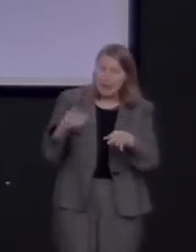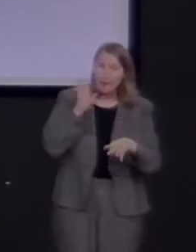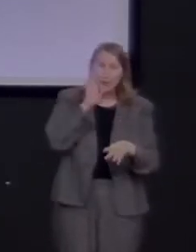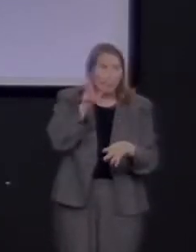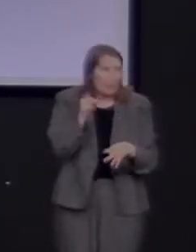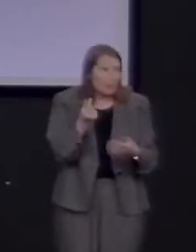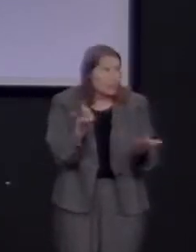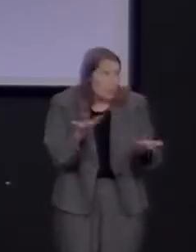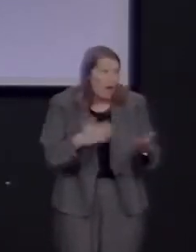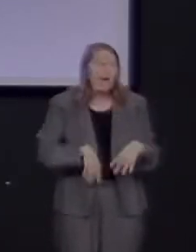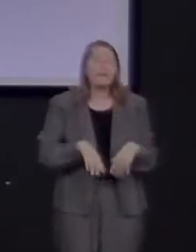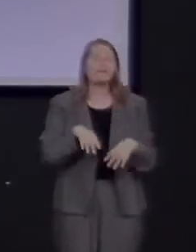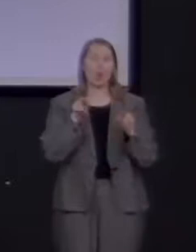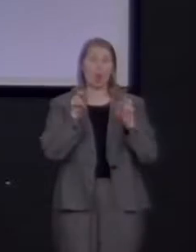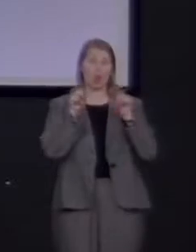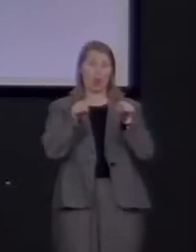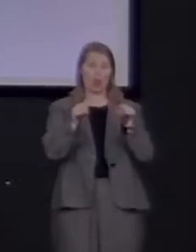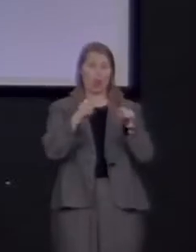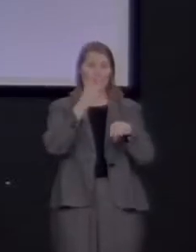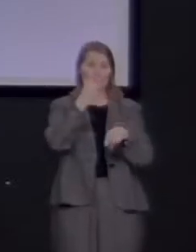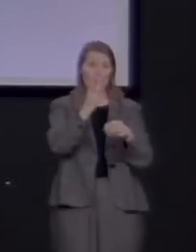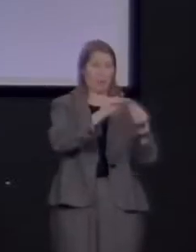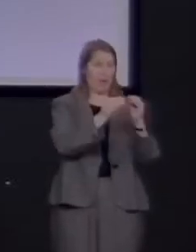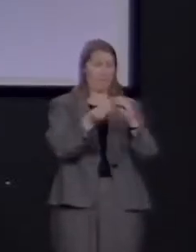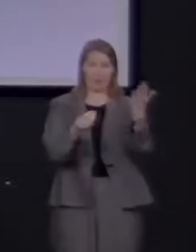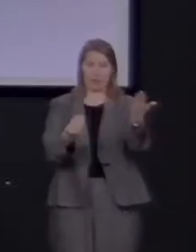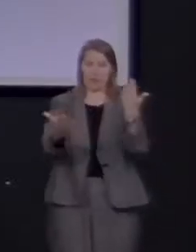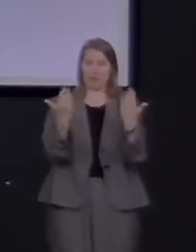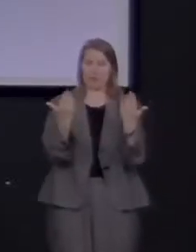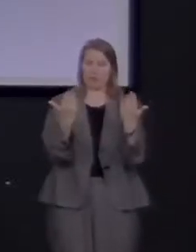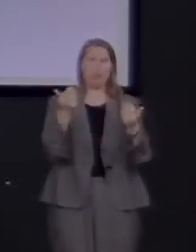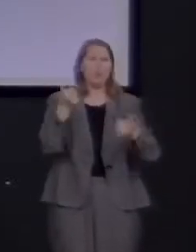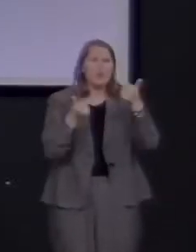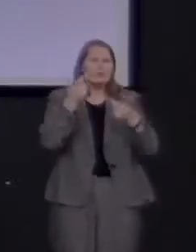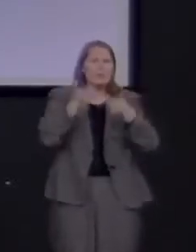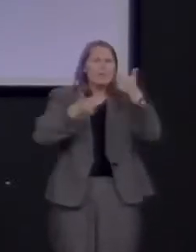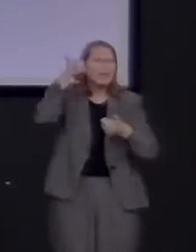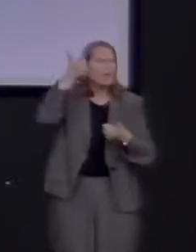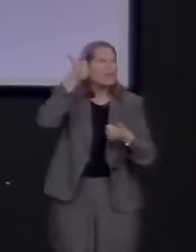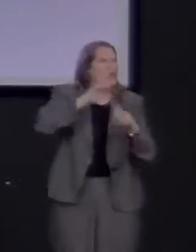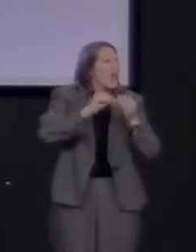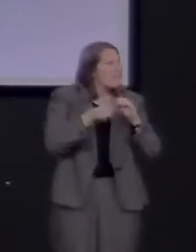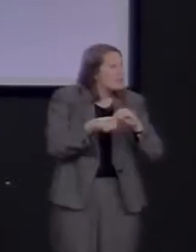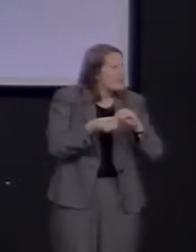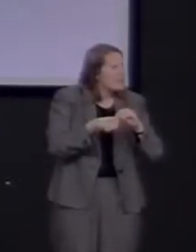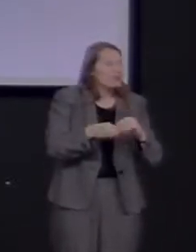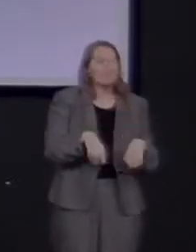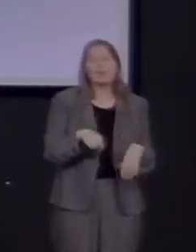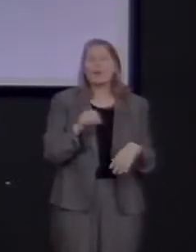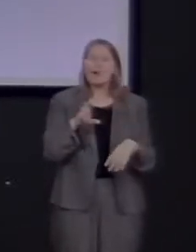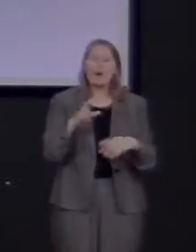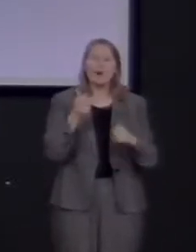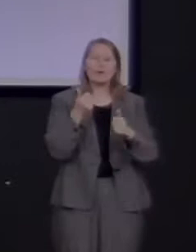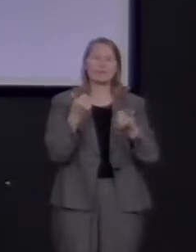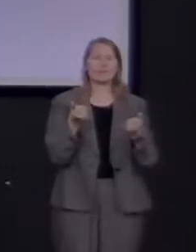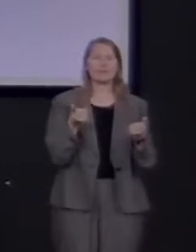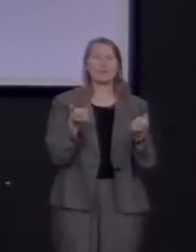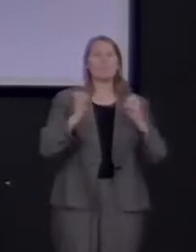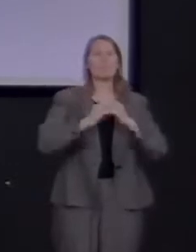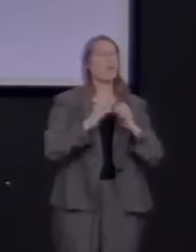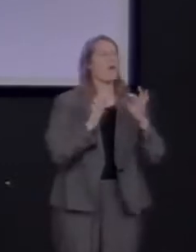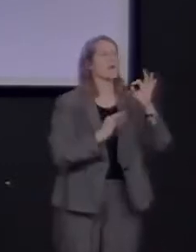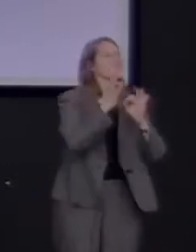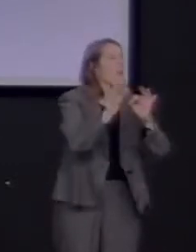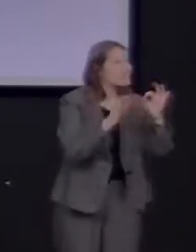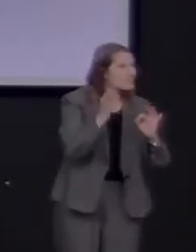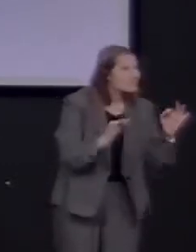task in which they have to decide which of two numbers is numerically larger, or which of two arrays of dots or squares